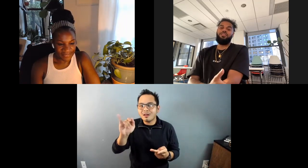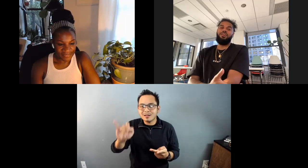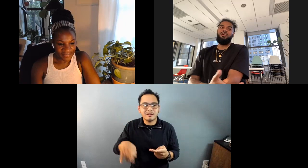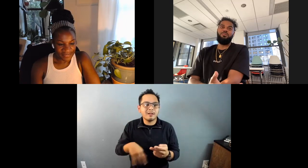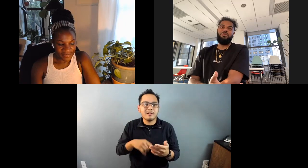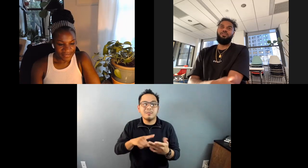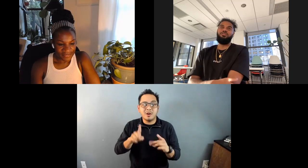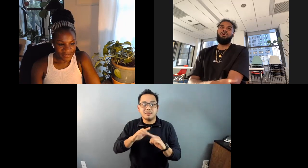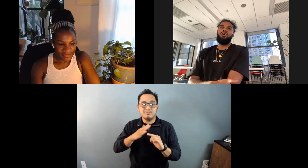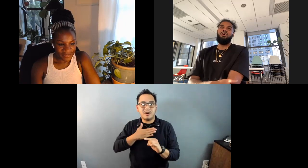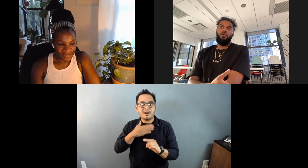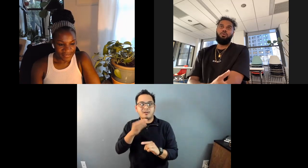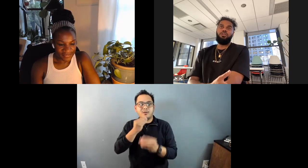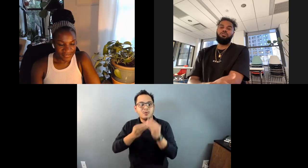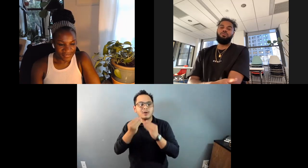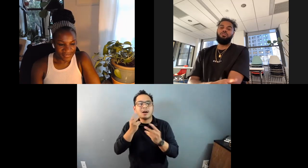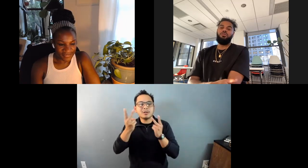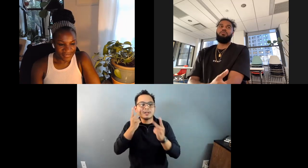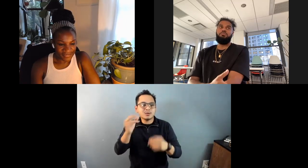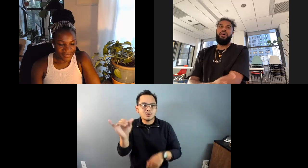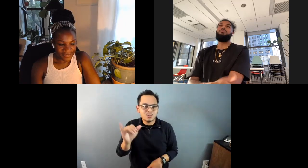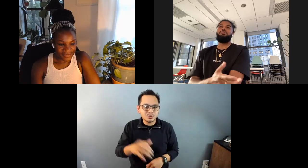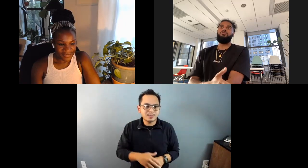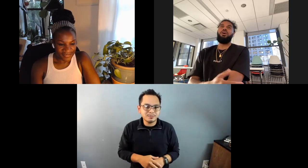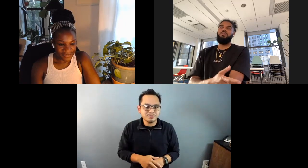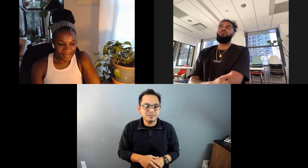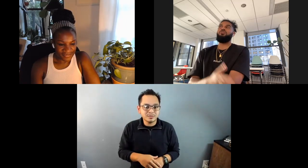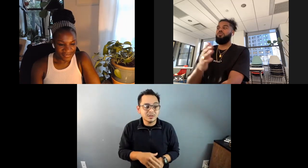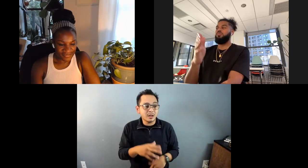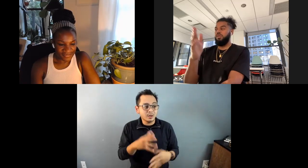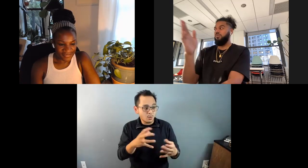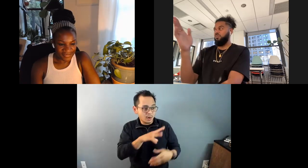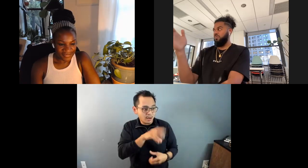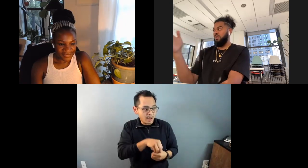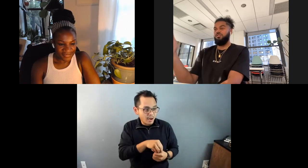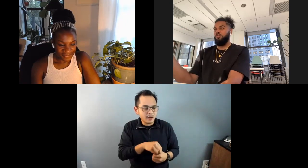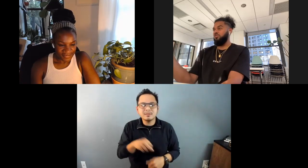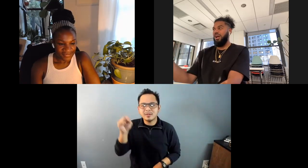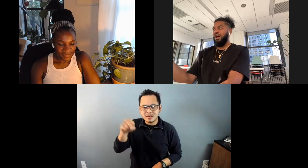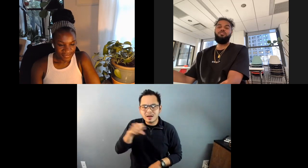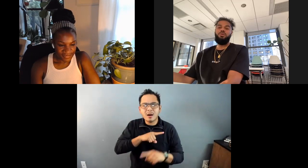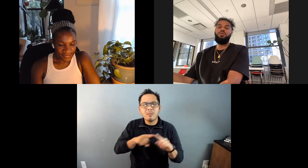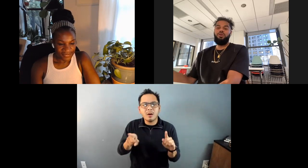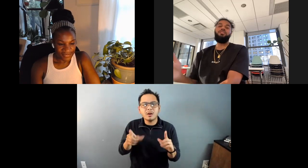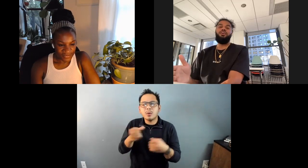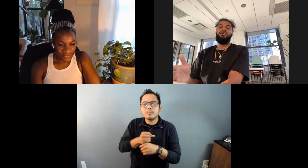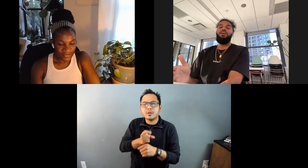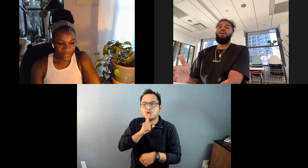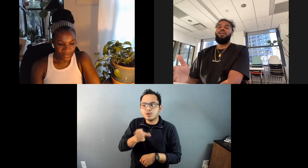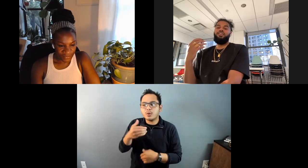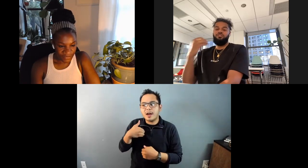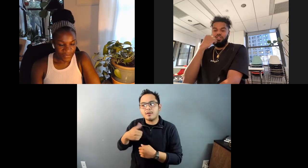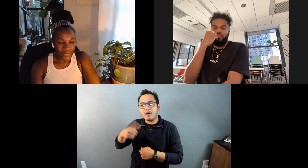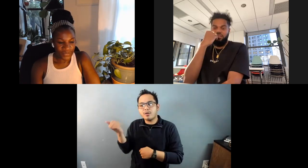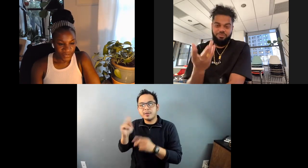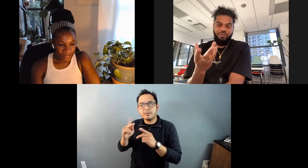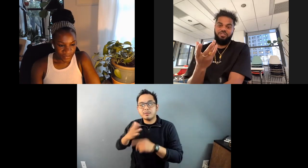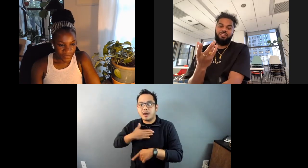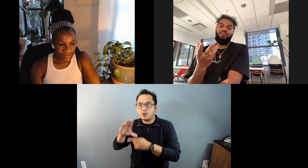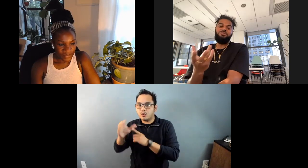and empathize for that as well. So I think Yeah. that's like the best way I could say it, I think. No, I can totally relate